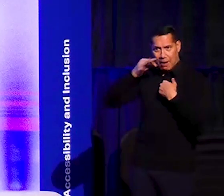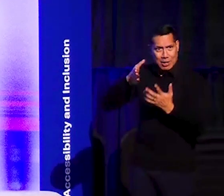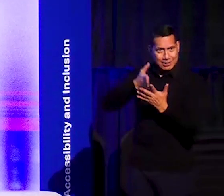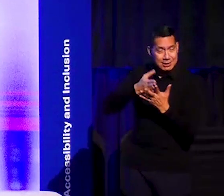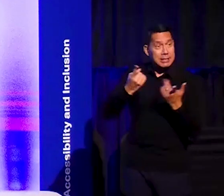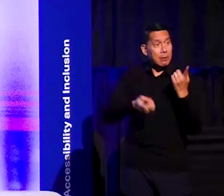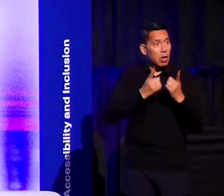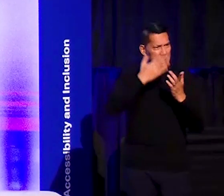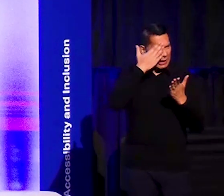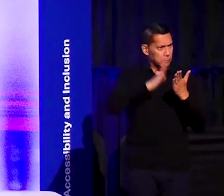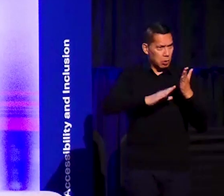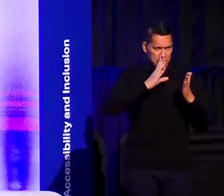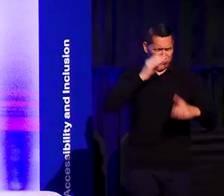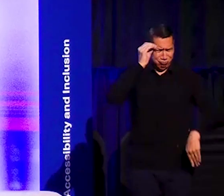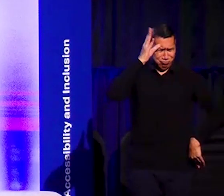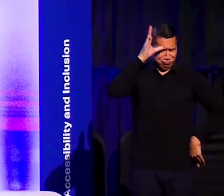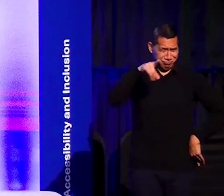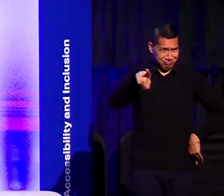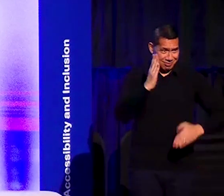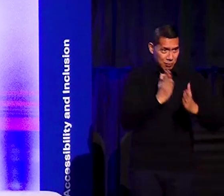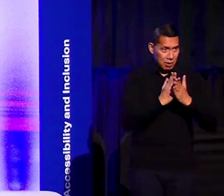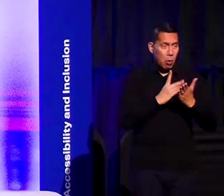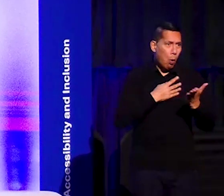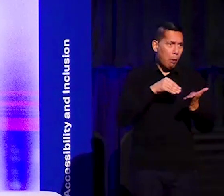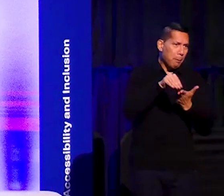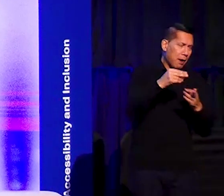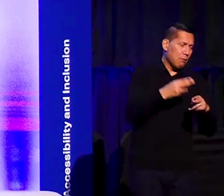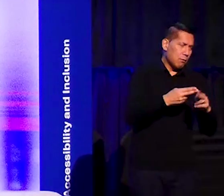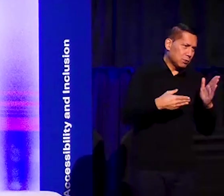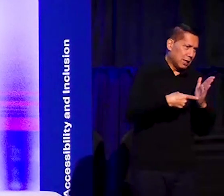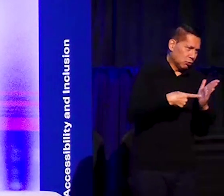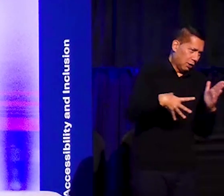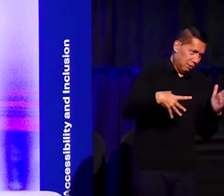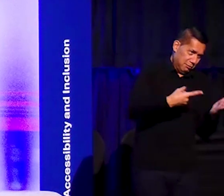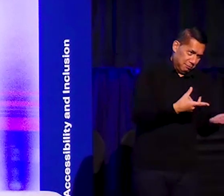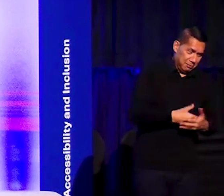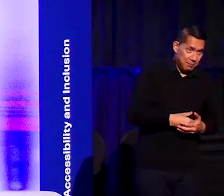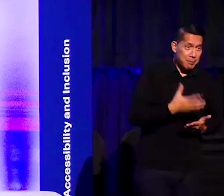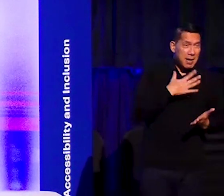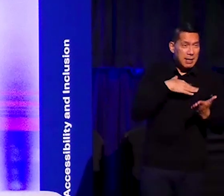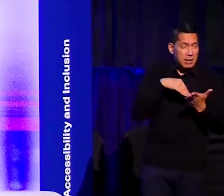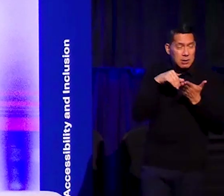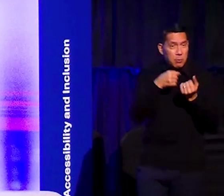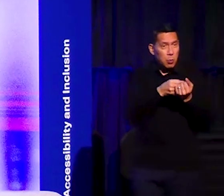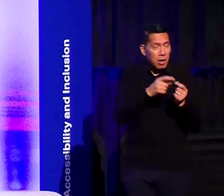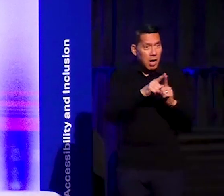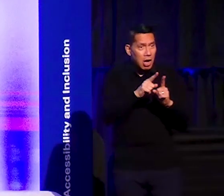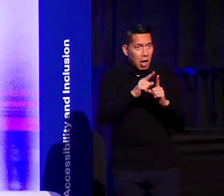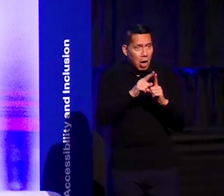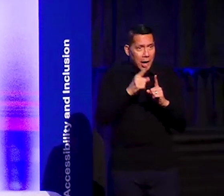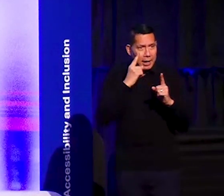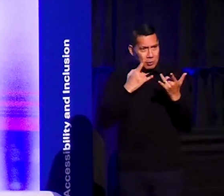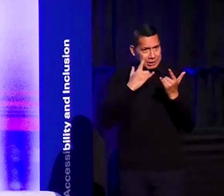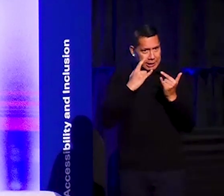it's experts. They have in-house experts like they do at Telstra. And they just really need help with the little bits with like, oh, can you just measure this for